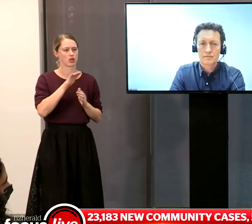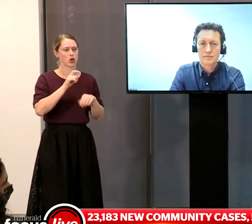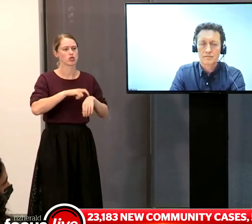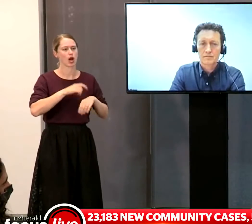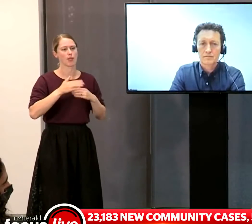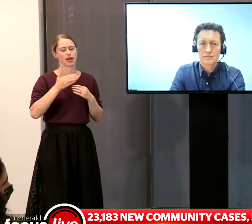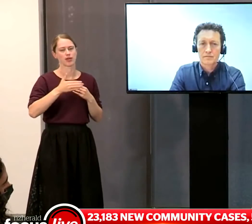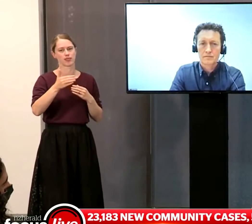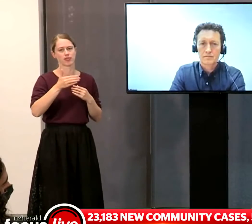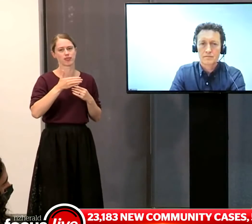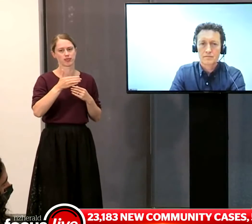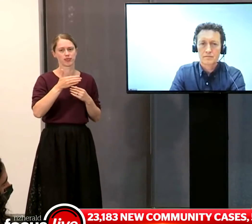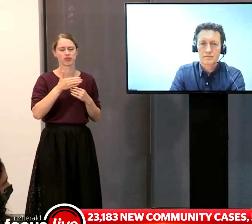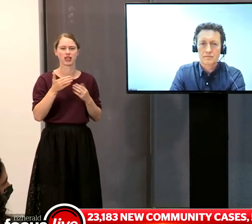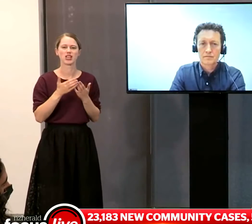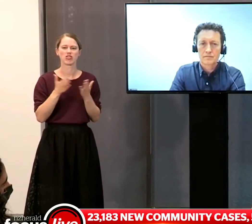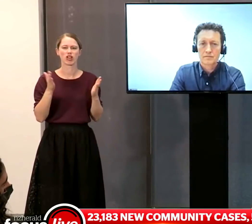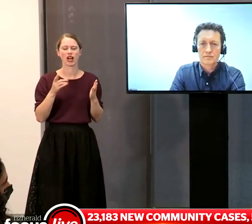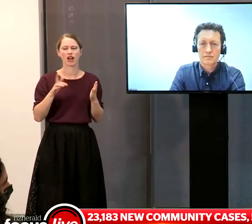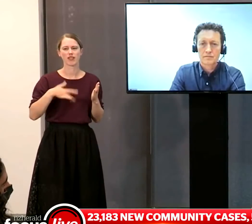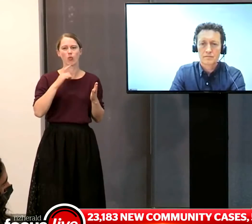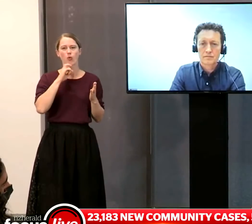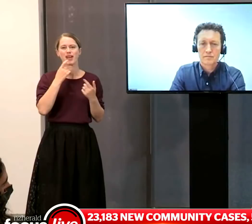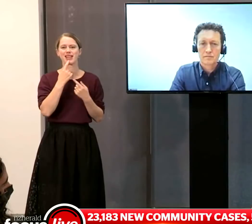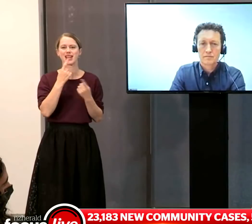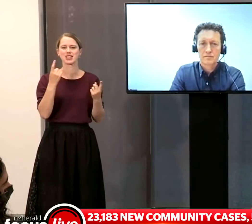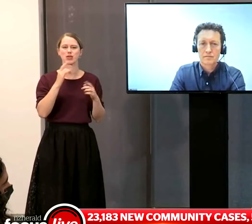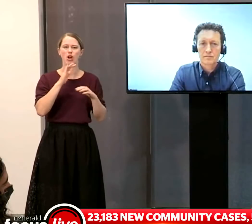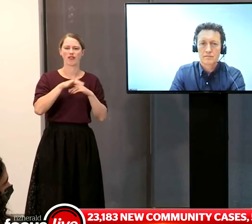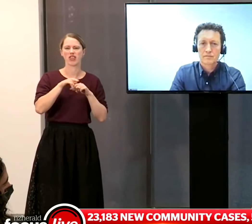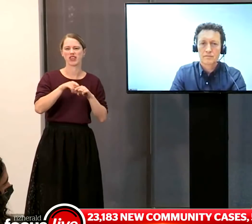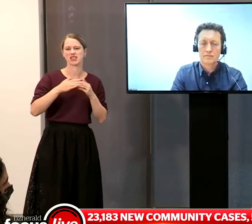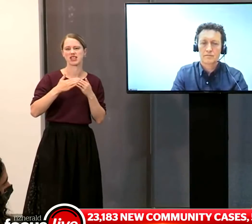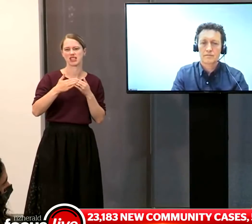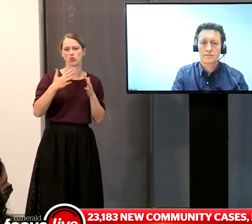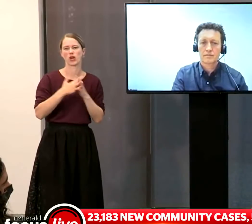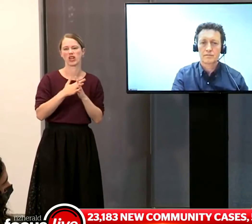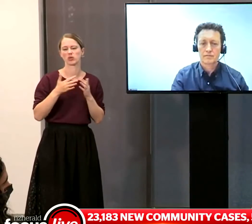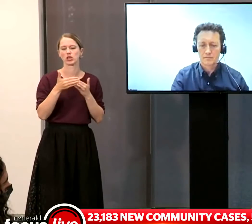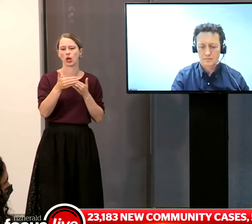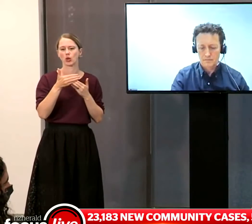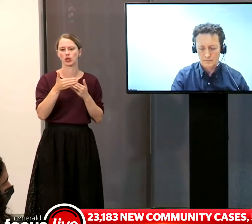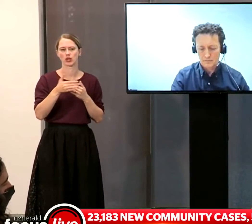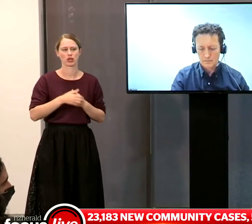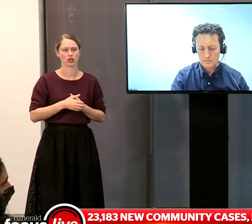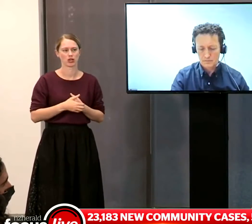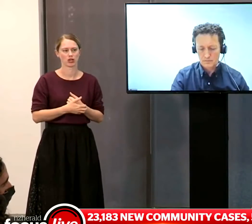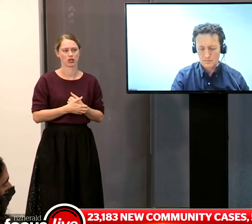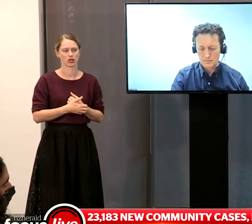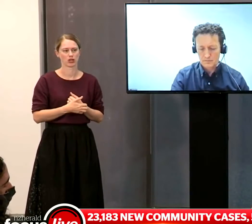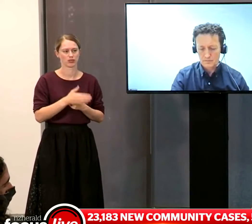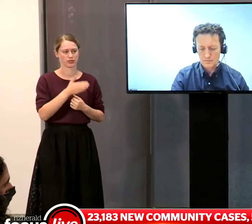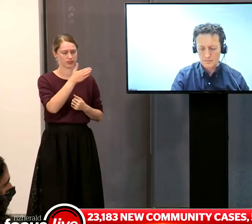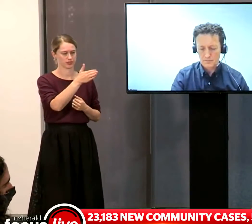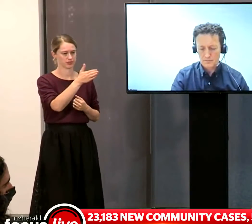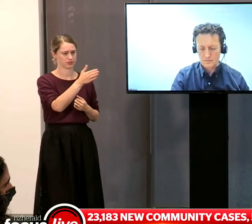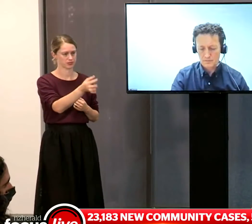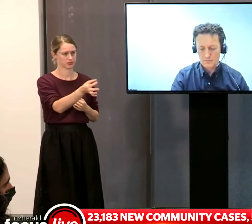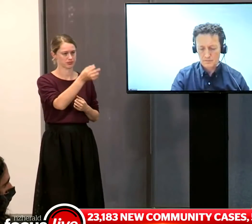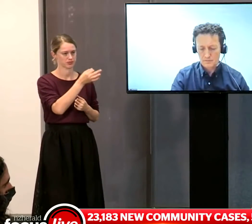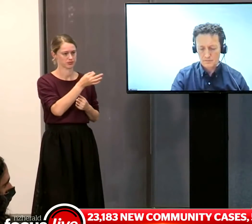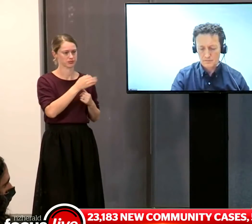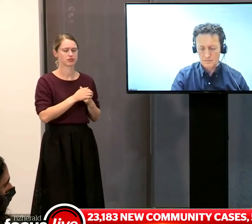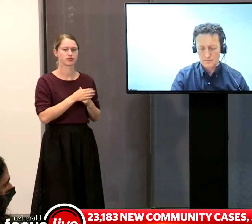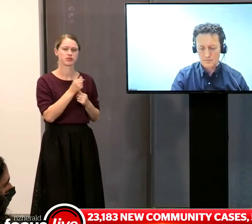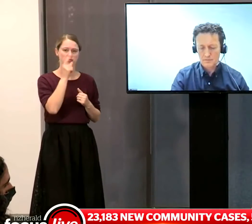timing. But generally, I would imagine there'll be an announcement about this in the next week or so. What is your reaction? I'll just come in. Some people may be